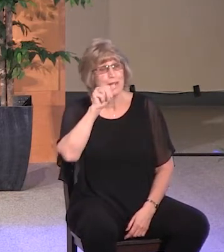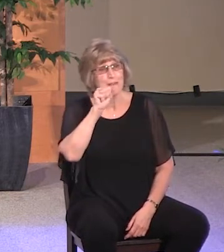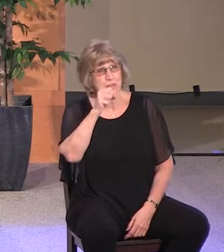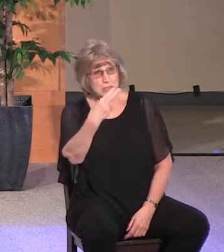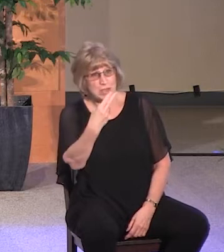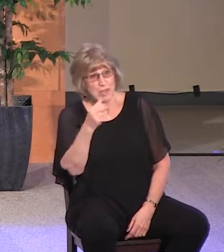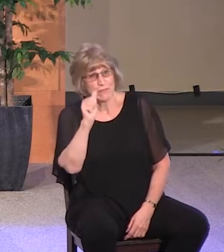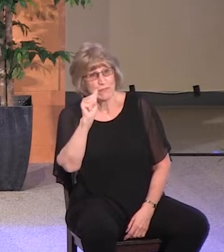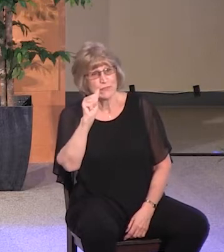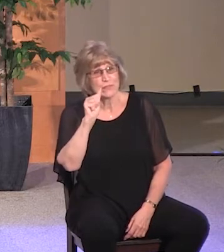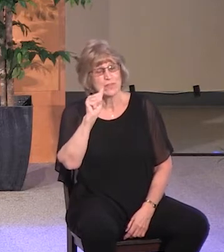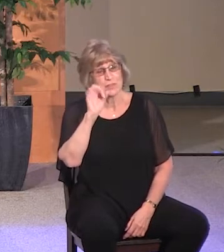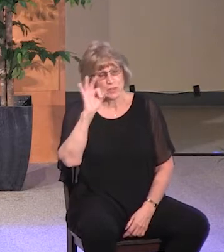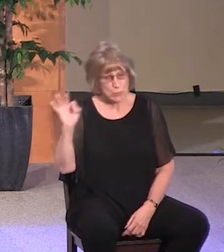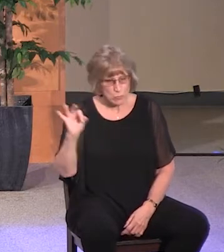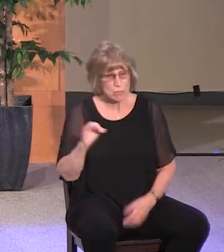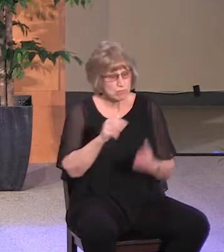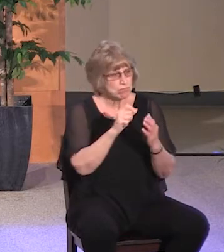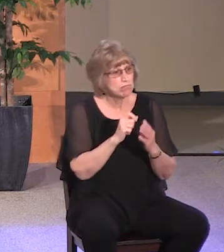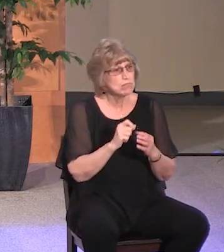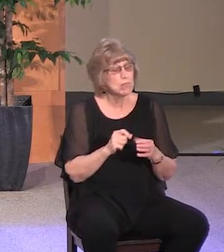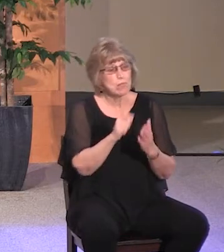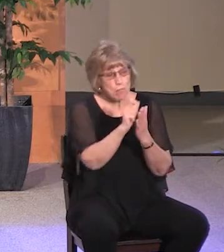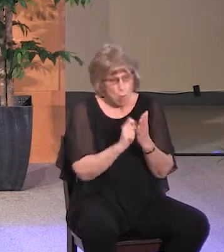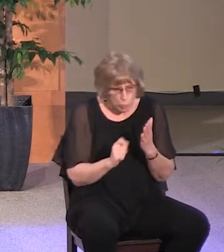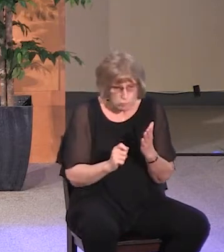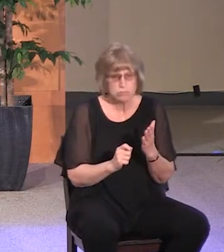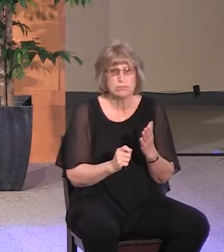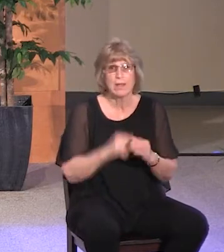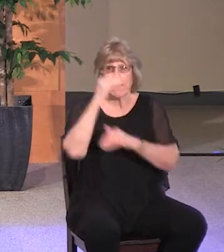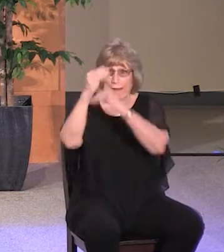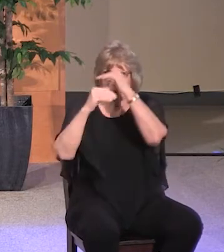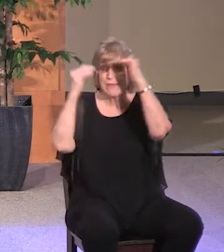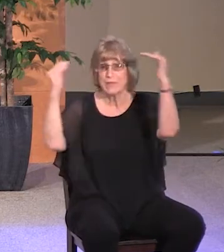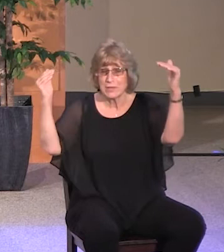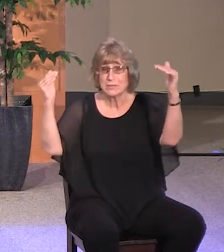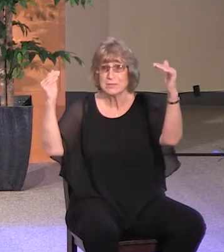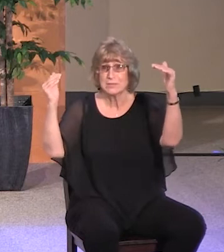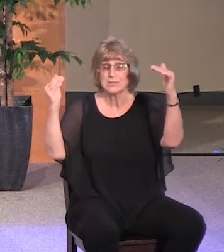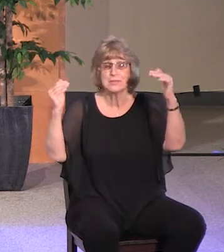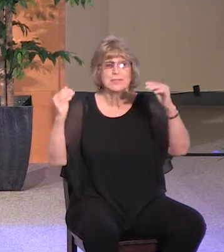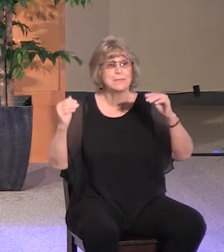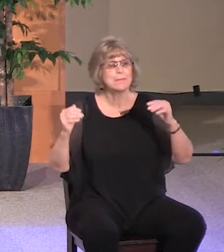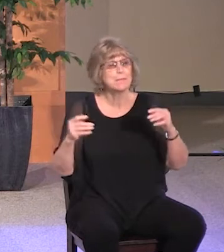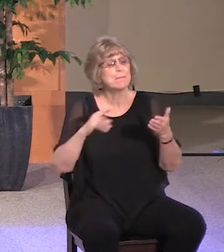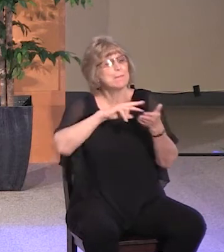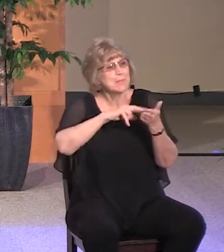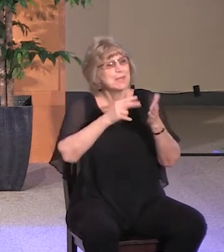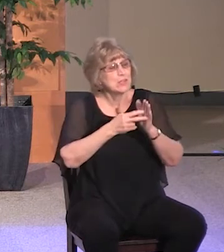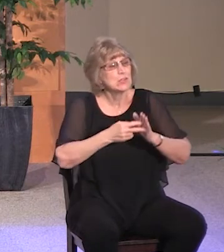reshaped Hinduism. And they taught that the essence of heaven was to be freed from